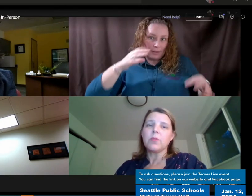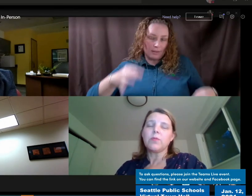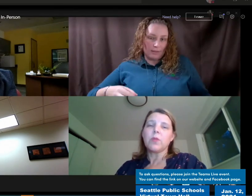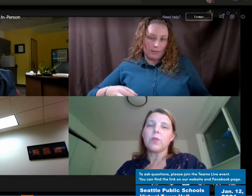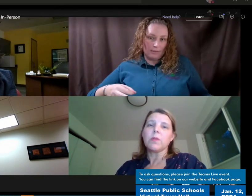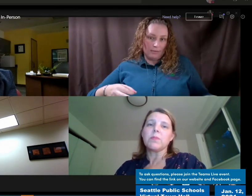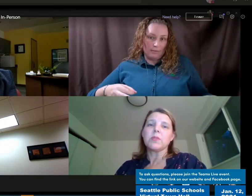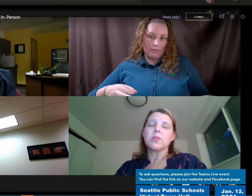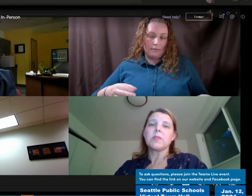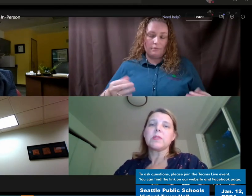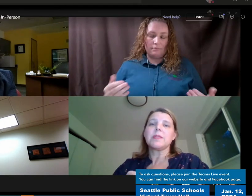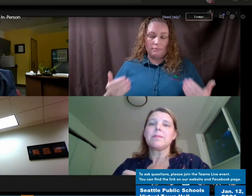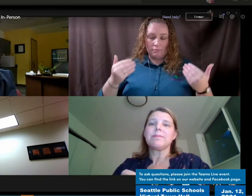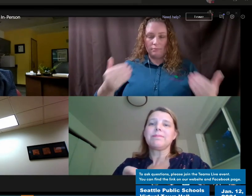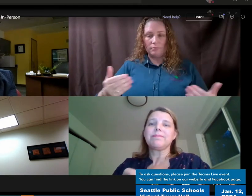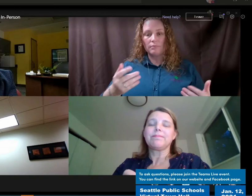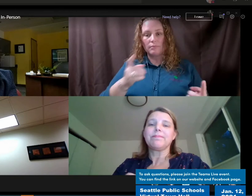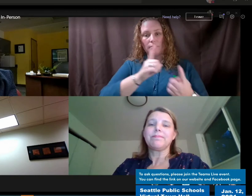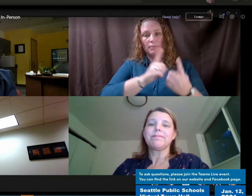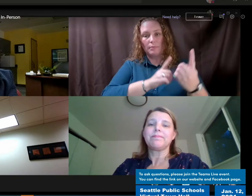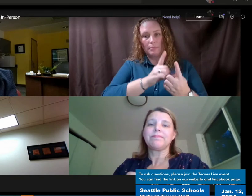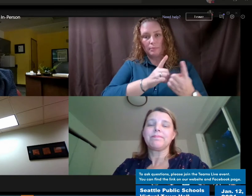move forward with in-person services.